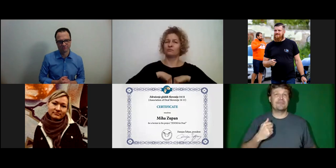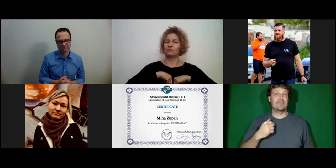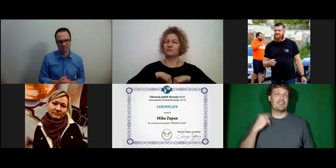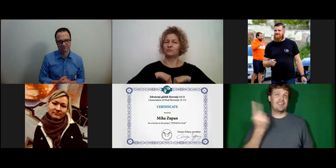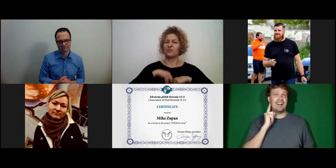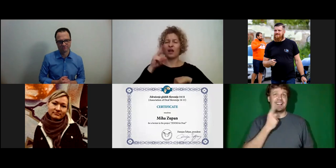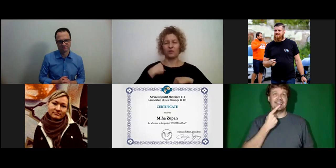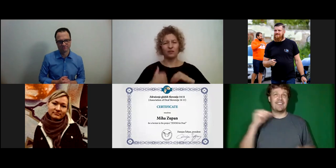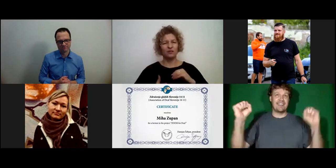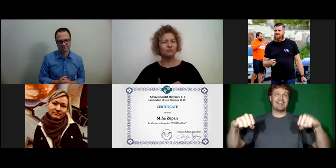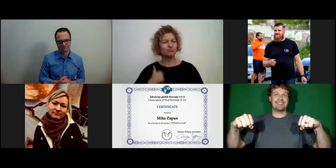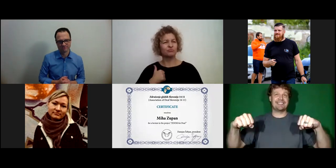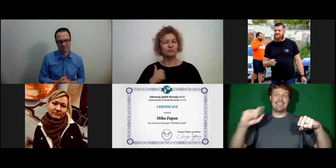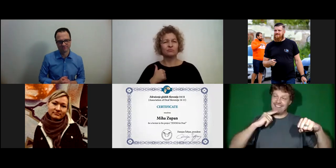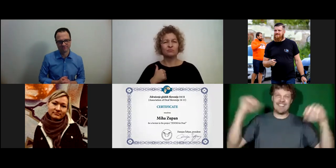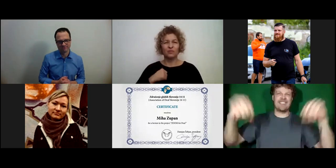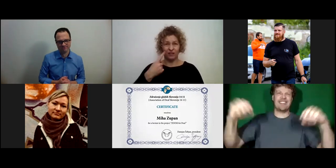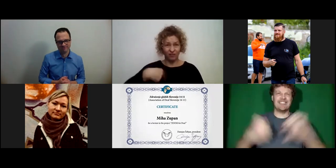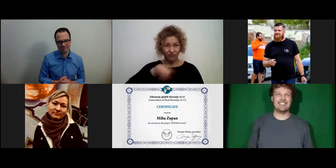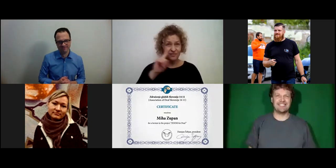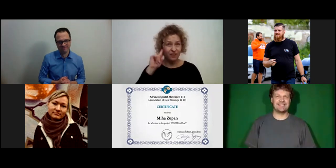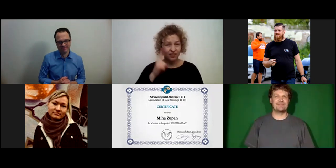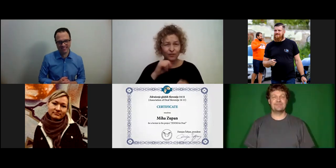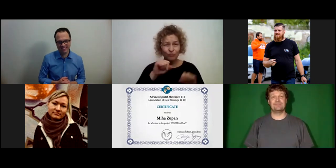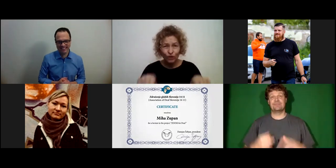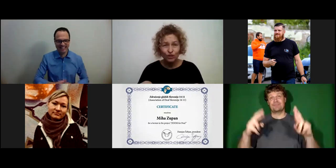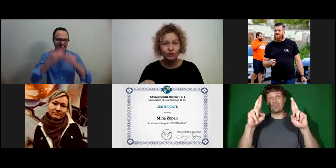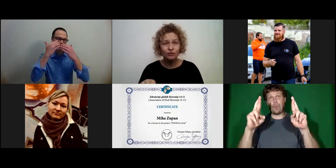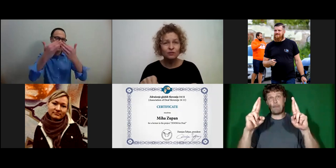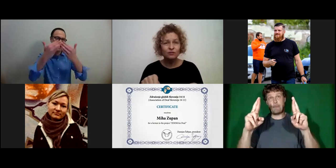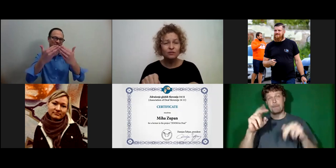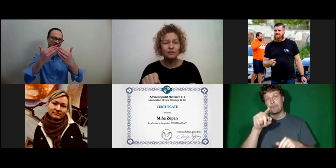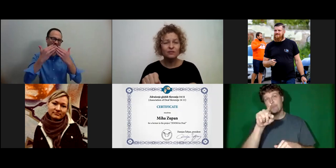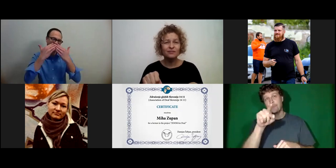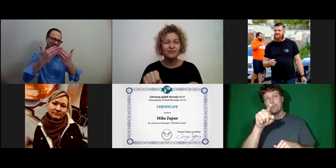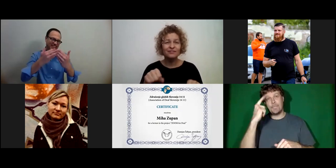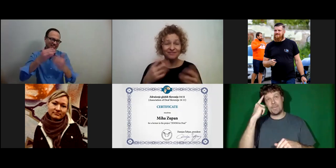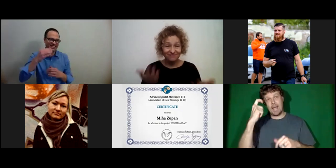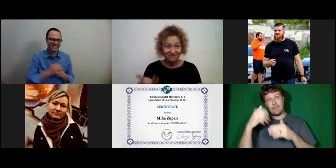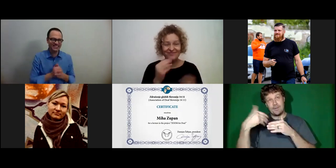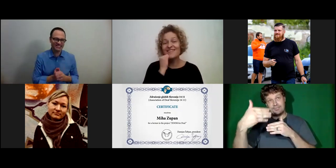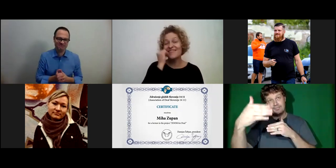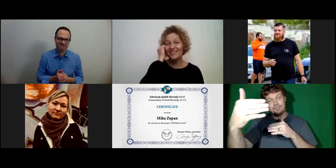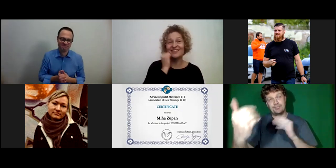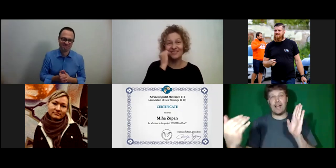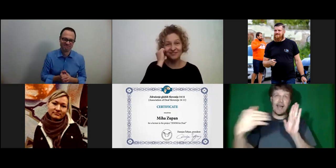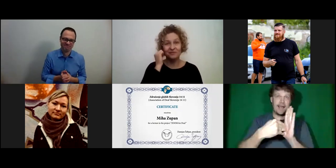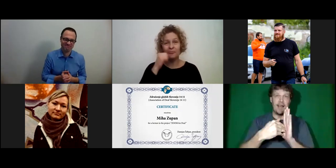having us be able to put your experiences in our minds and in our hearts.